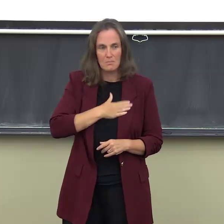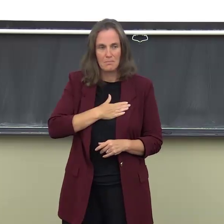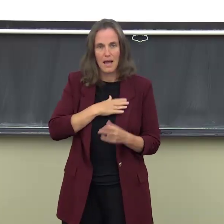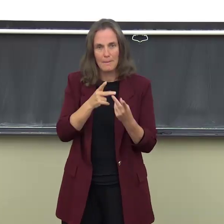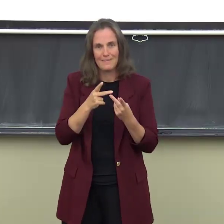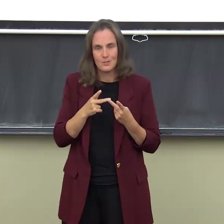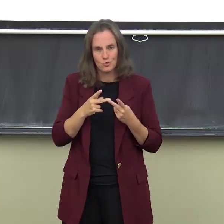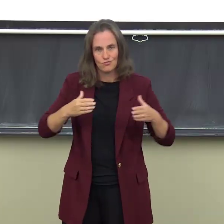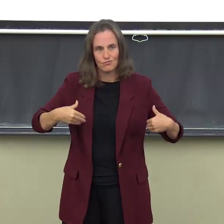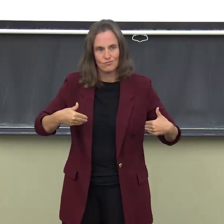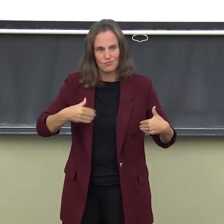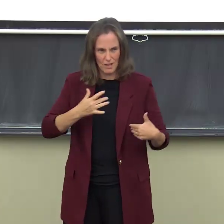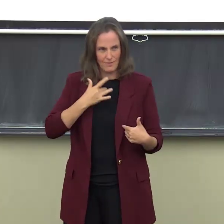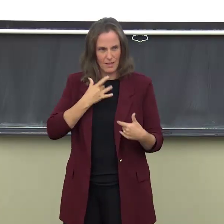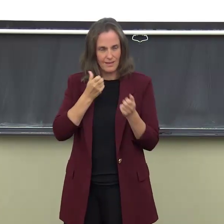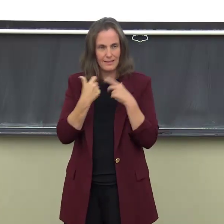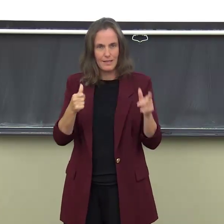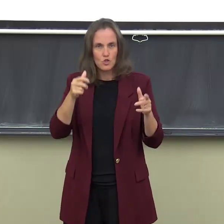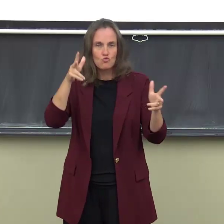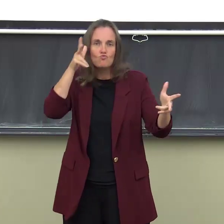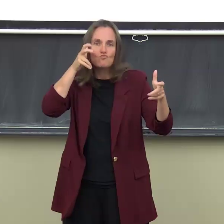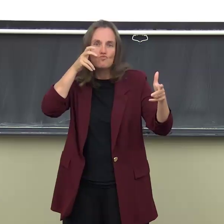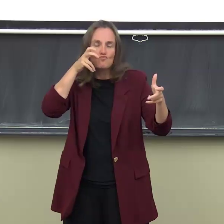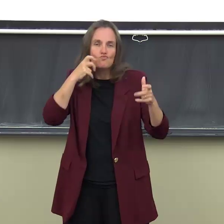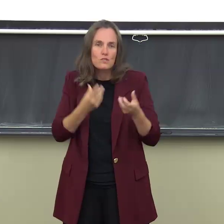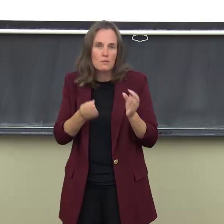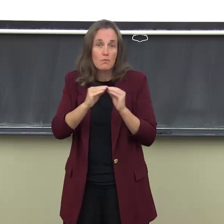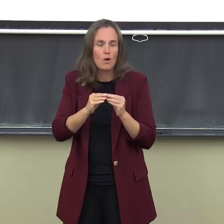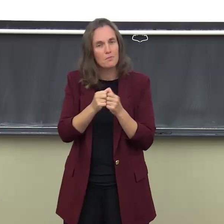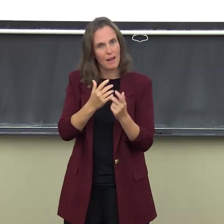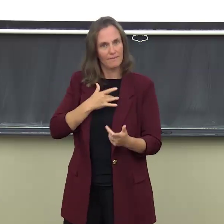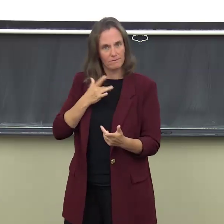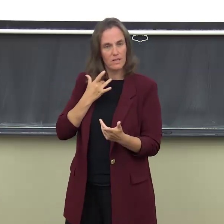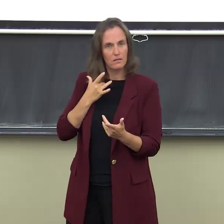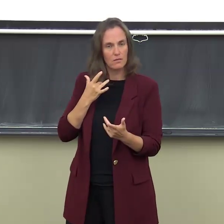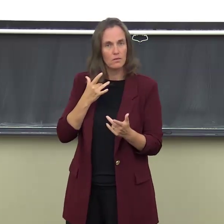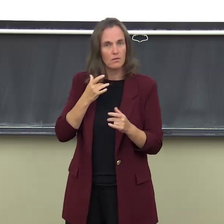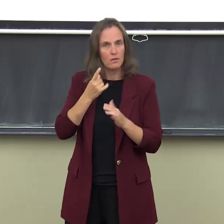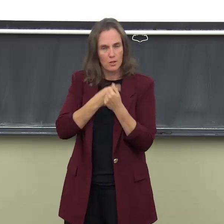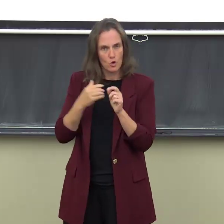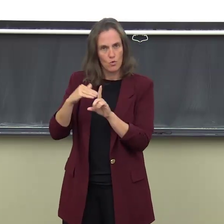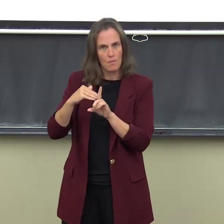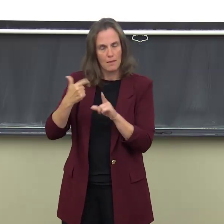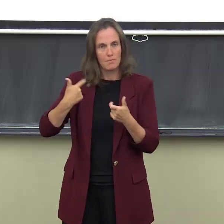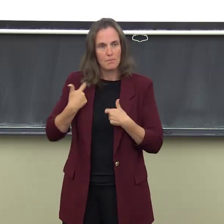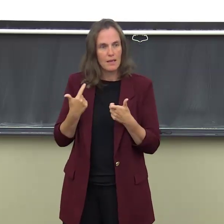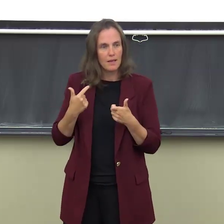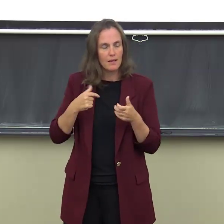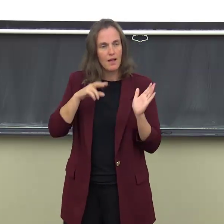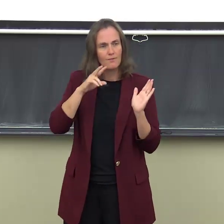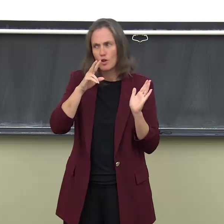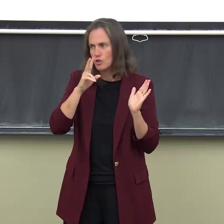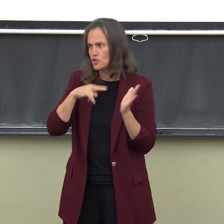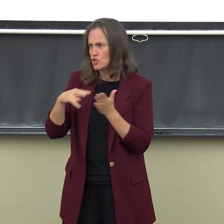this yet. So I need to talk about someone. I just feel what you're talking about though, it just reminded me of reading The Service Berry